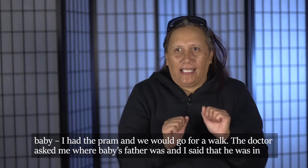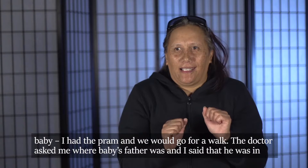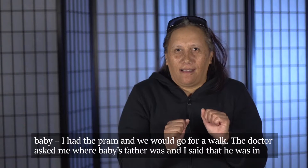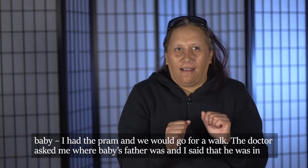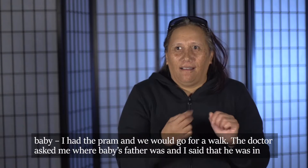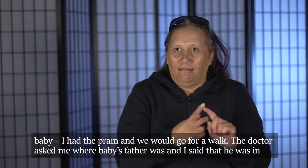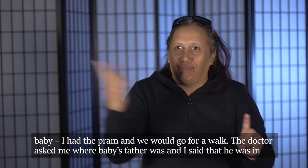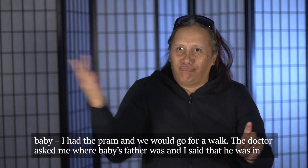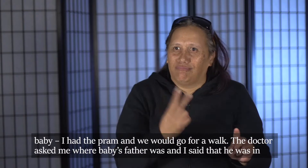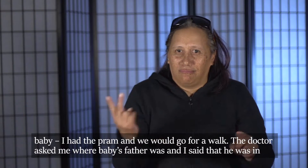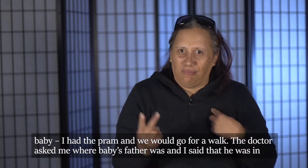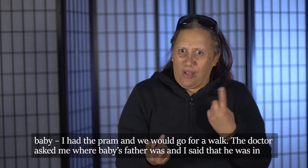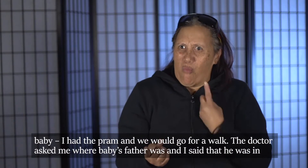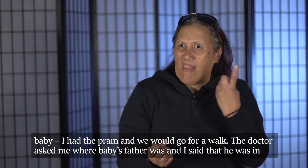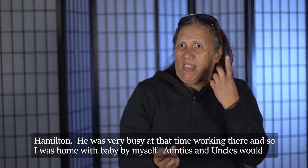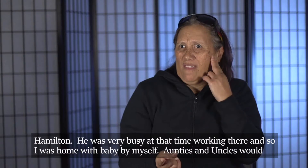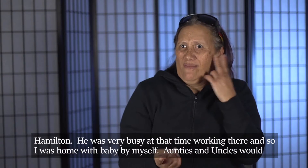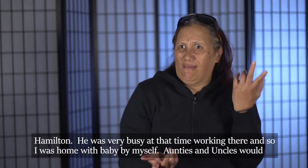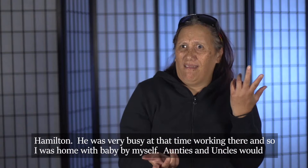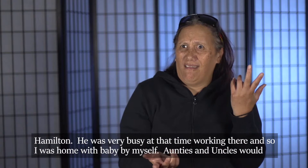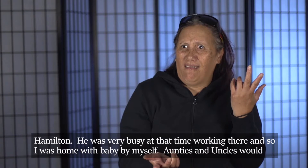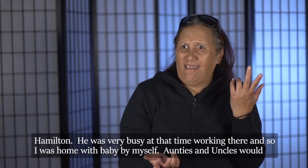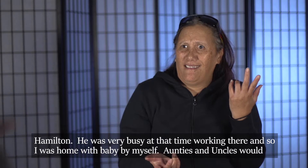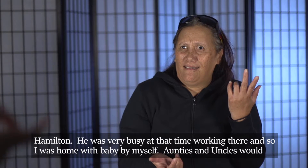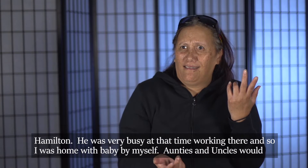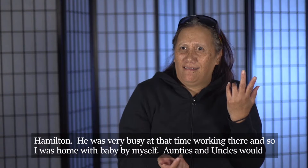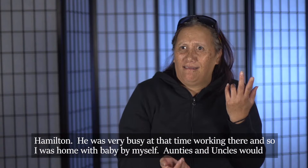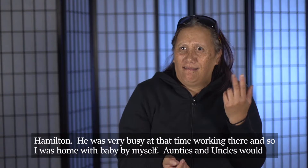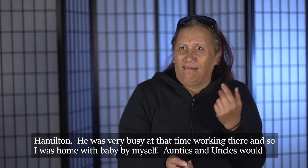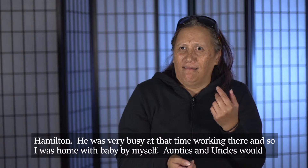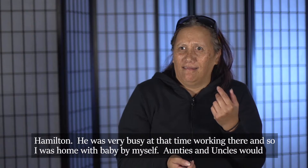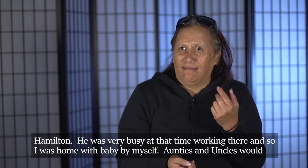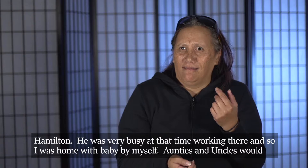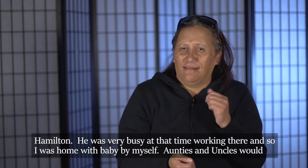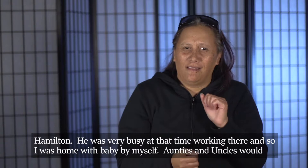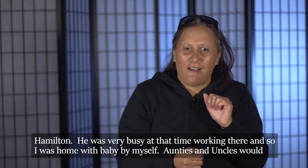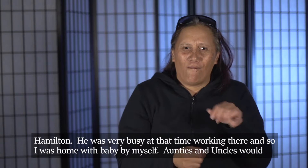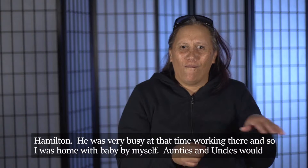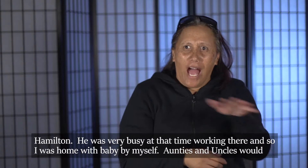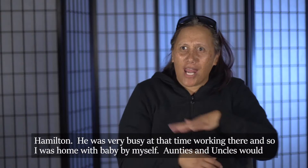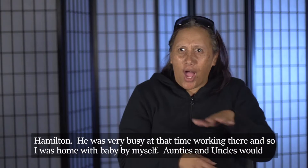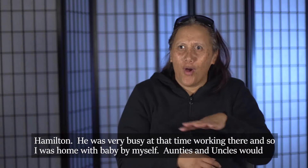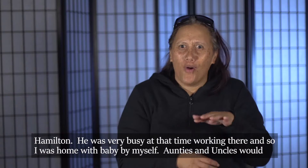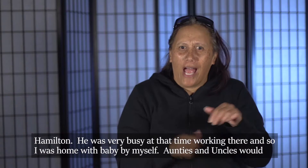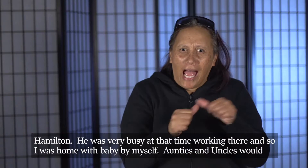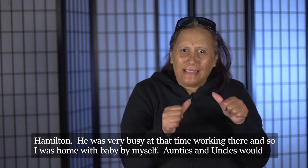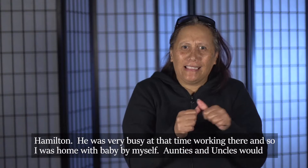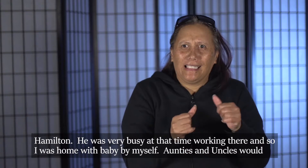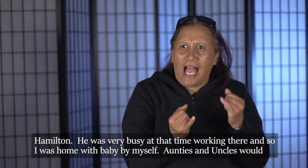I said that he was in Hamilton. He was very busy at that time working there, and so I was